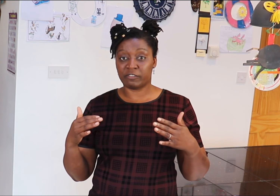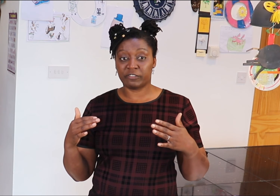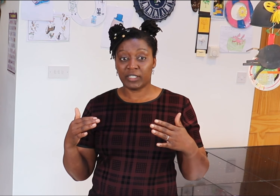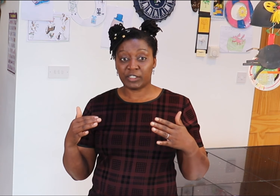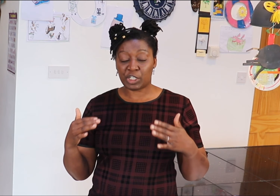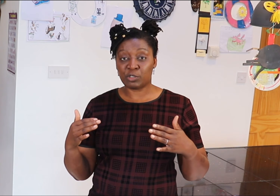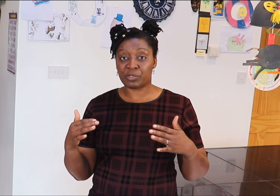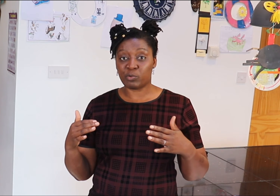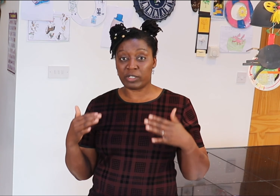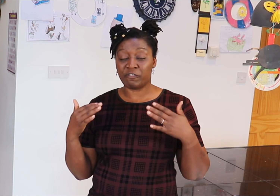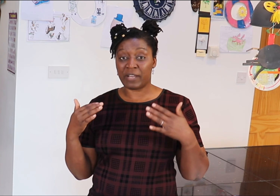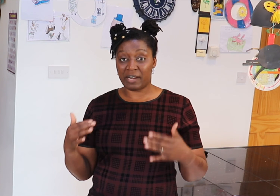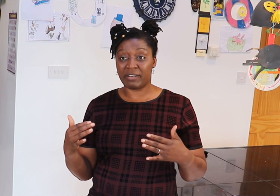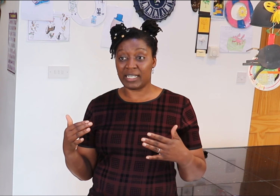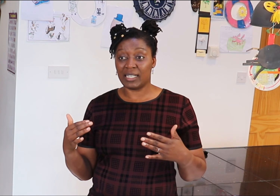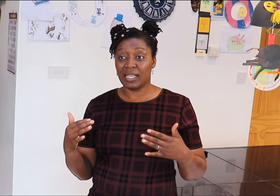of children with very